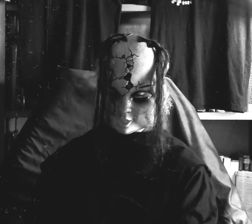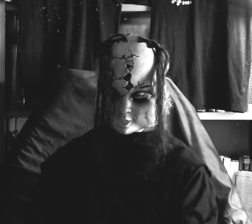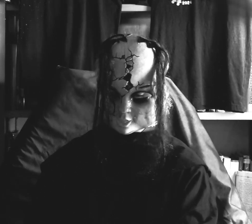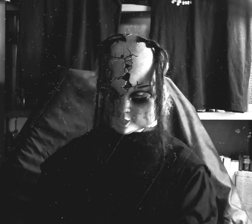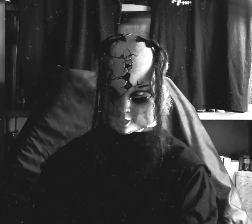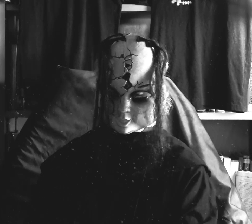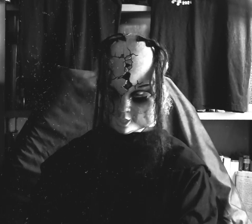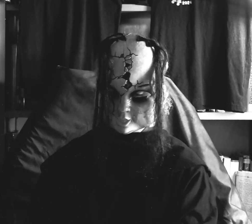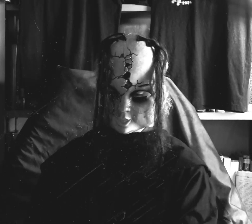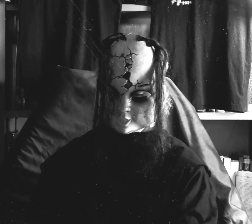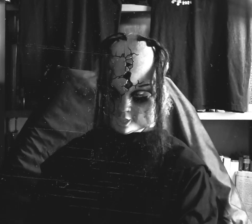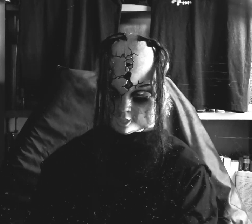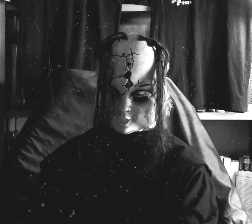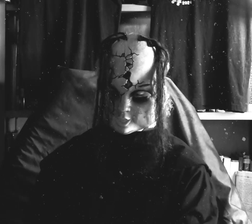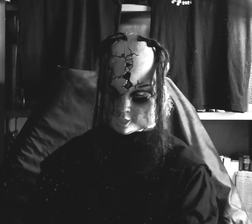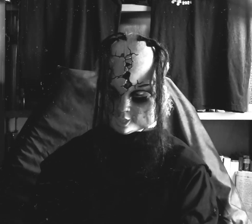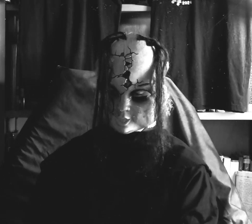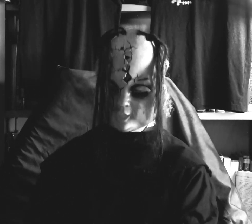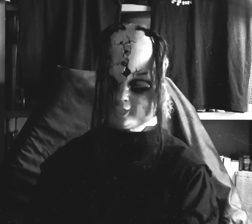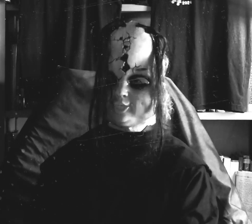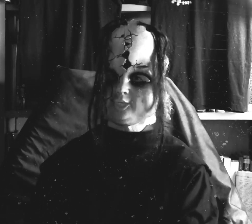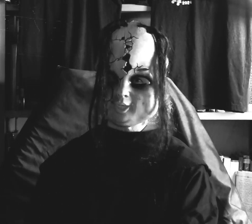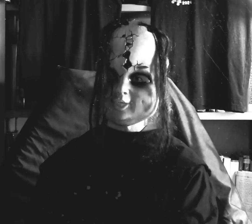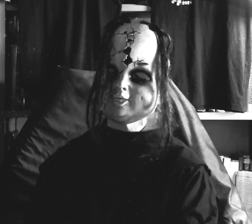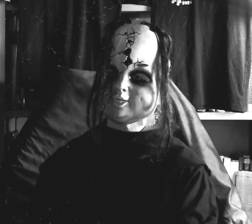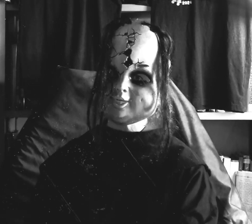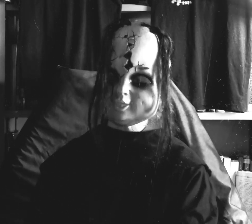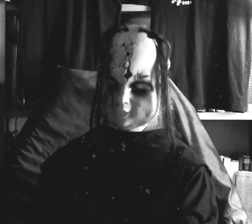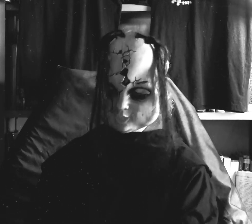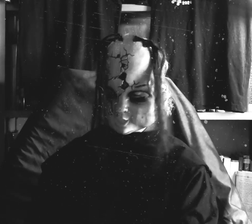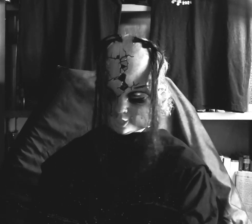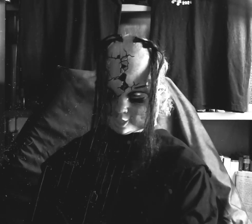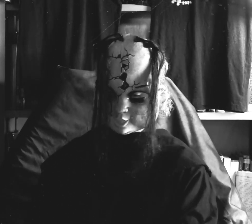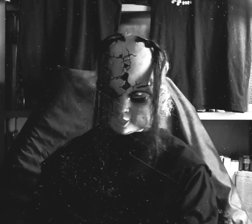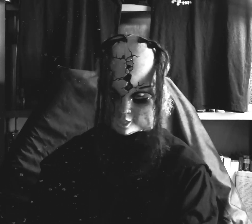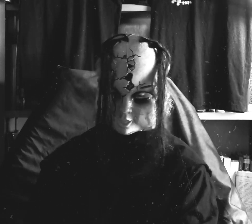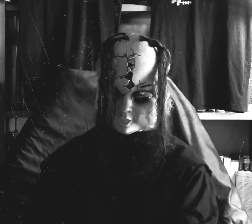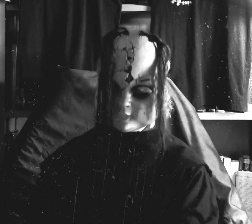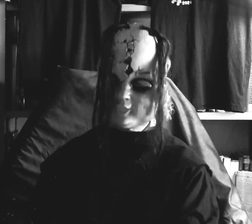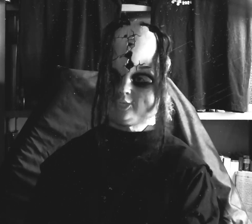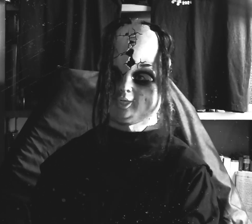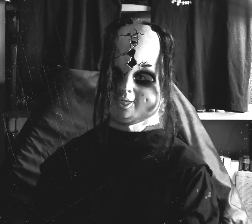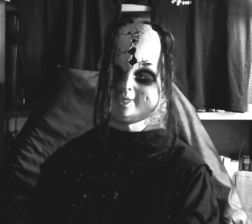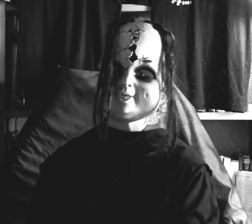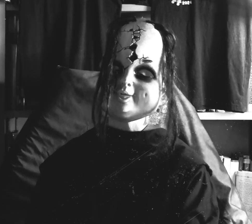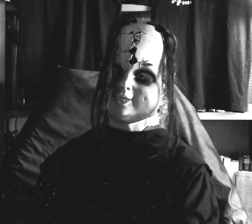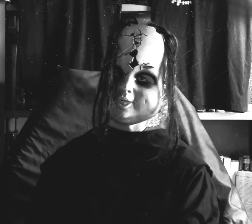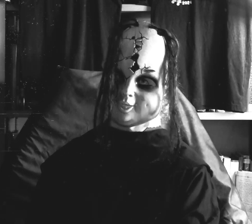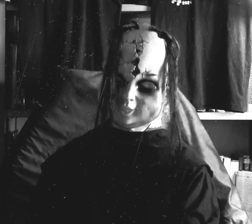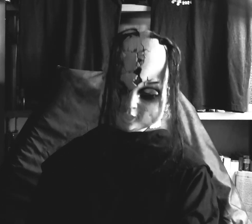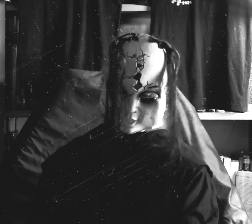beautiful Maria. He even talked of setting Maria aside and marrying a woman of a wealthy